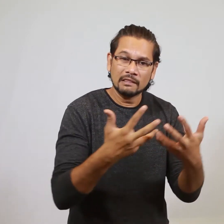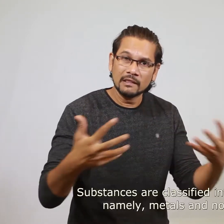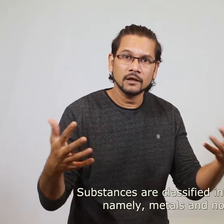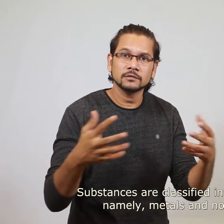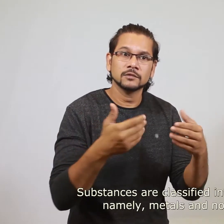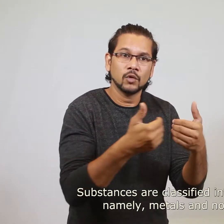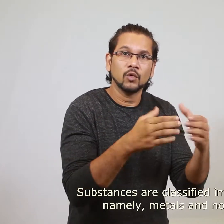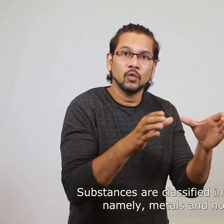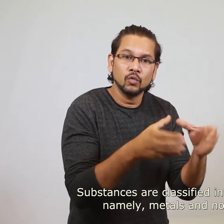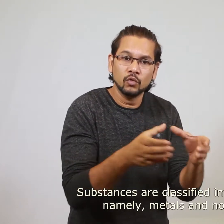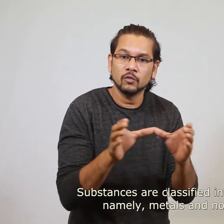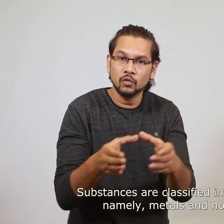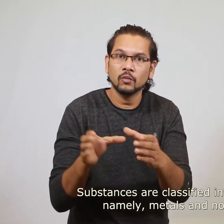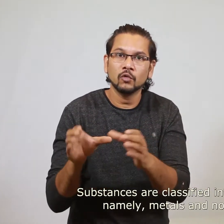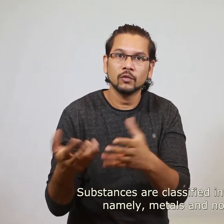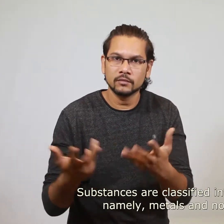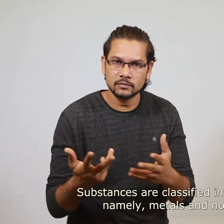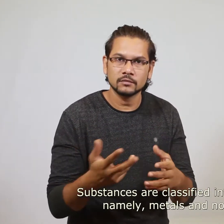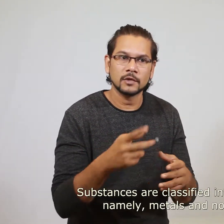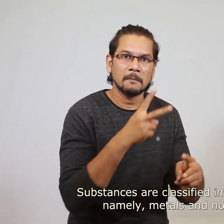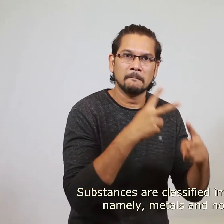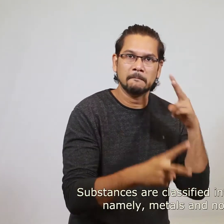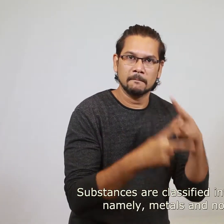Substances are classified into two groups, namely